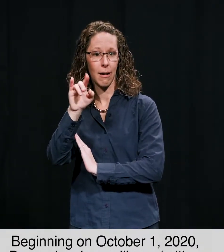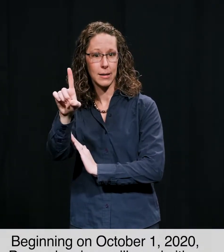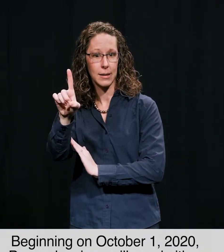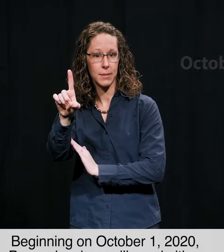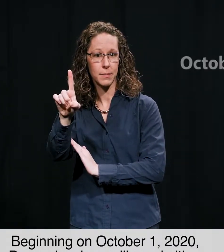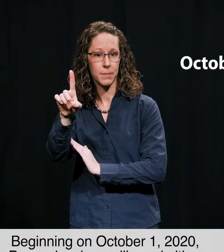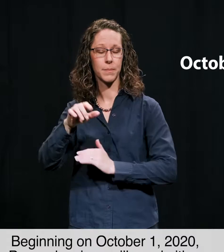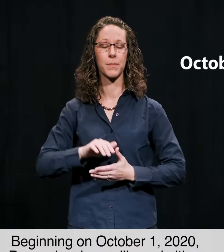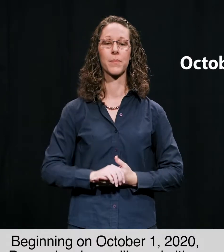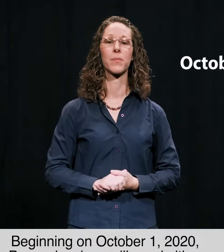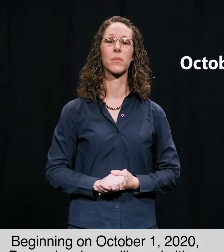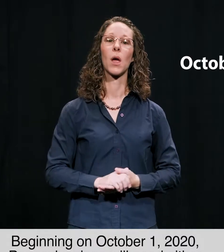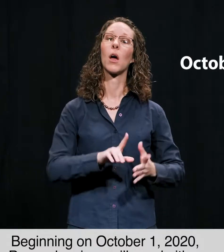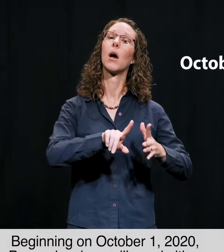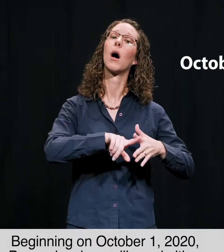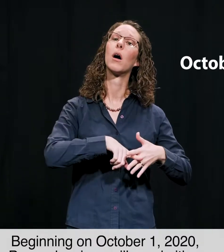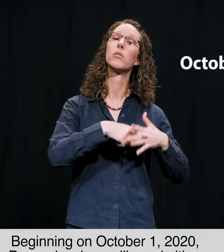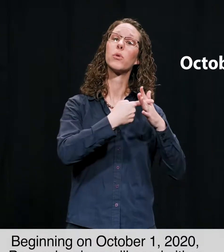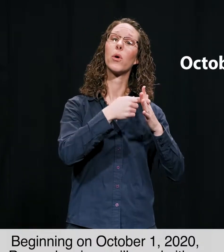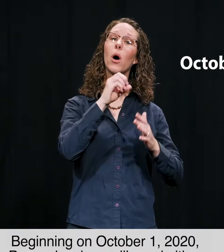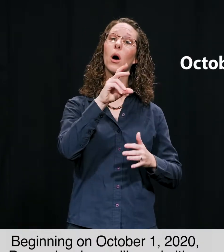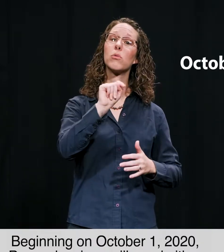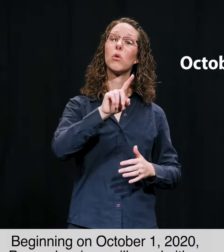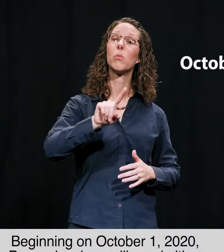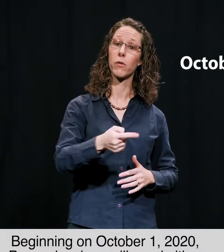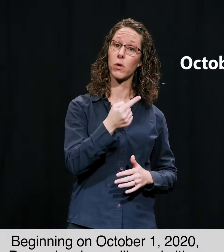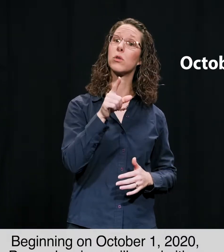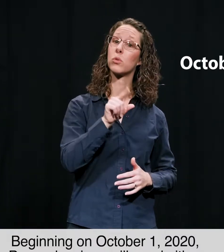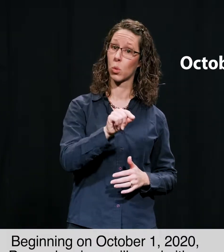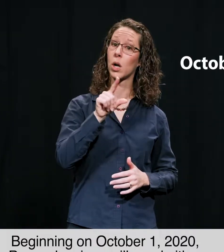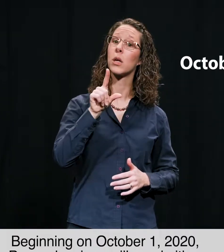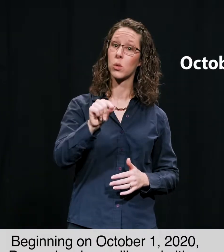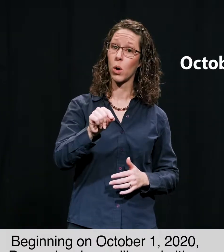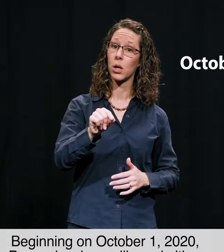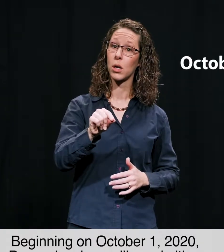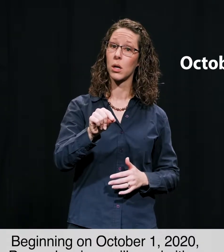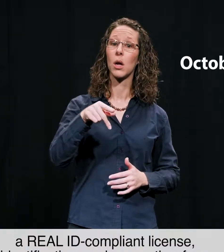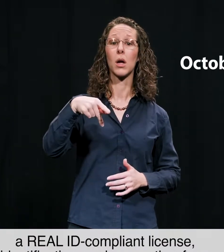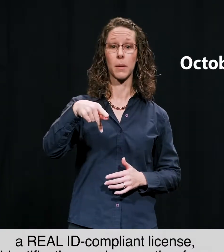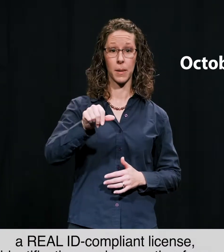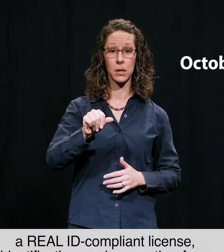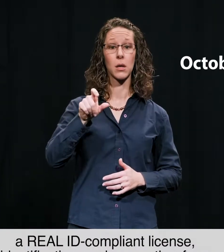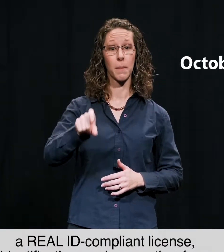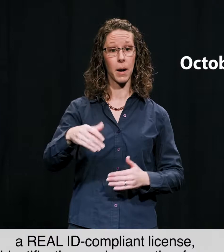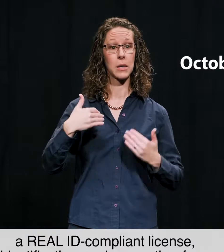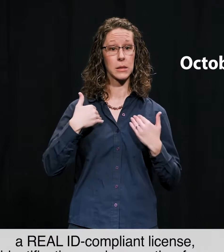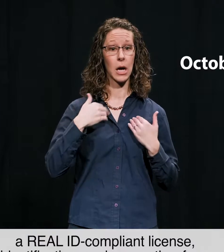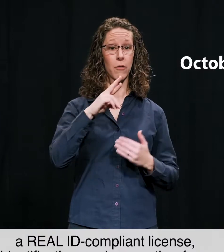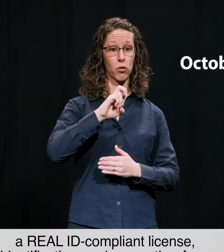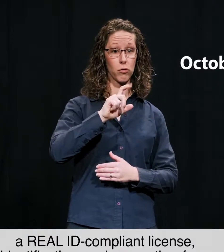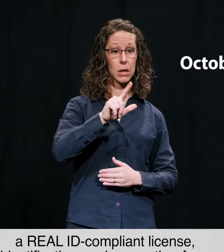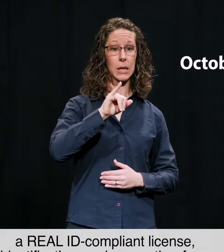Beginning on October 1, 2020, Pennsylvanians will need either a Real ID compliant